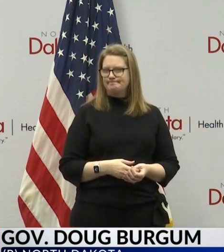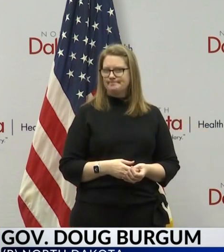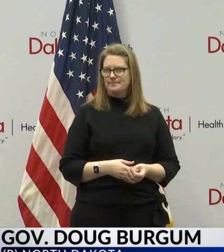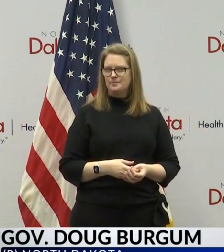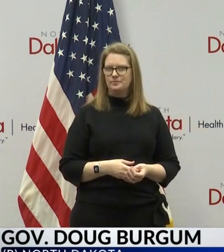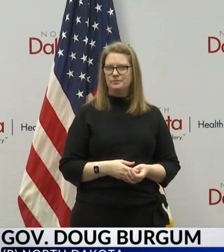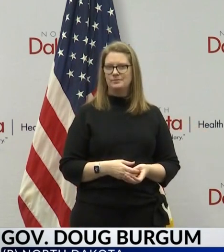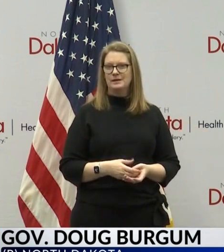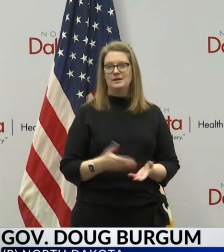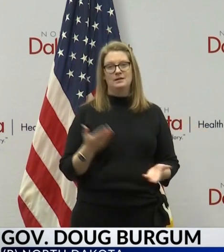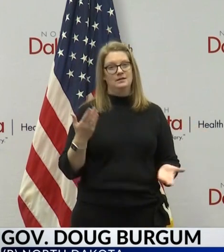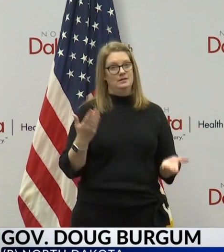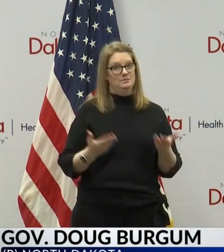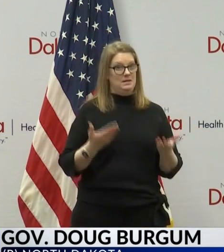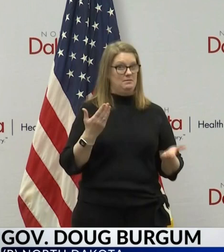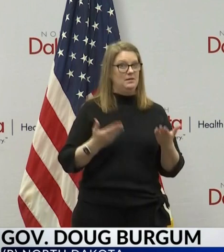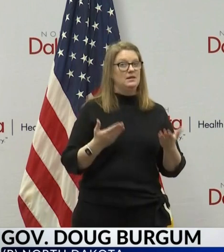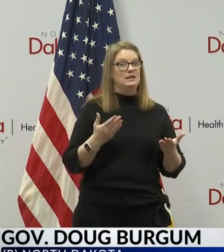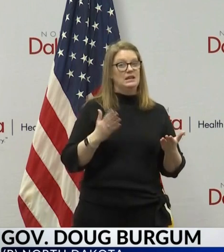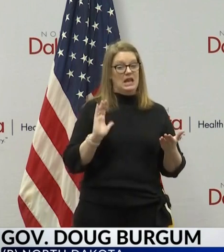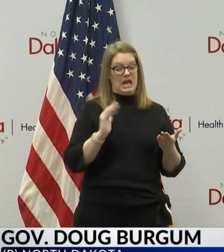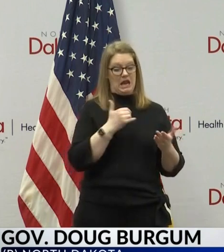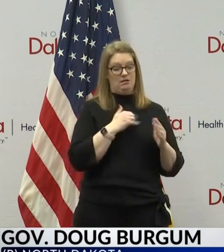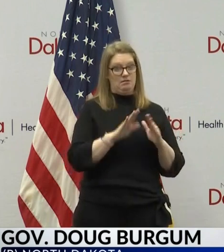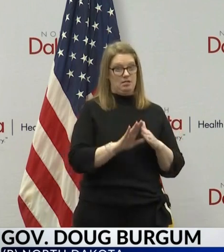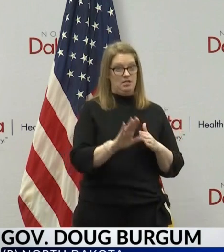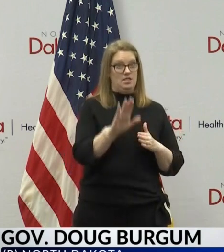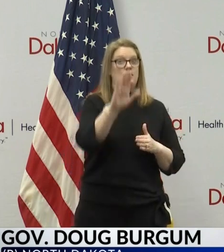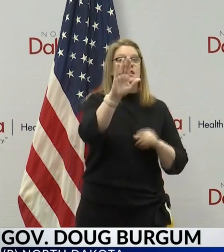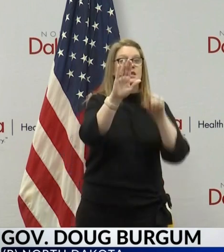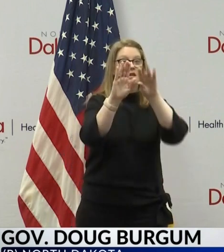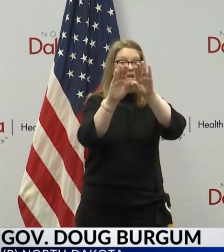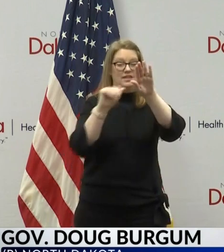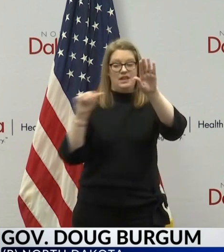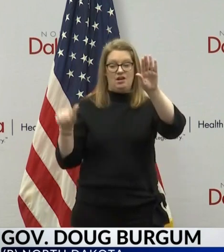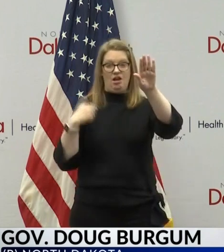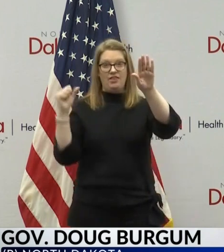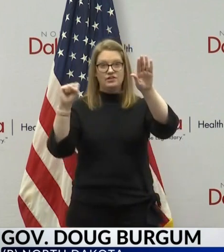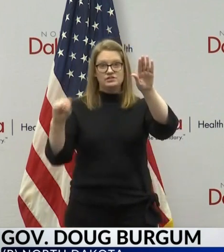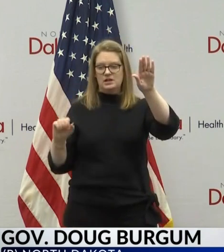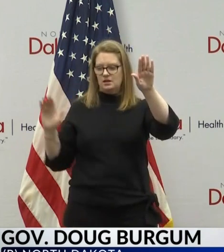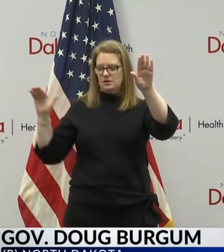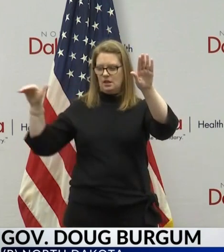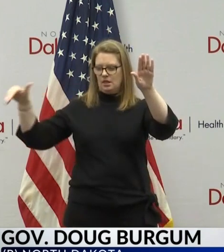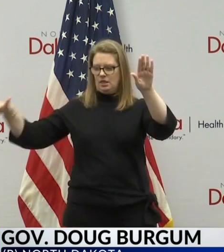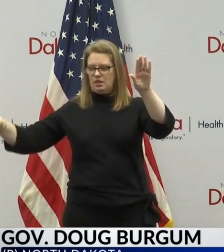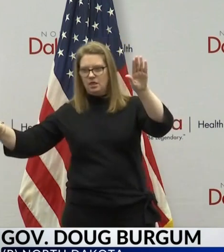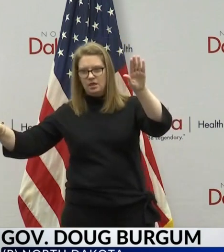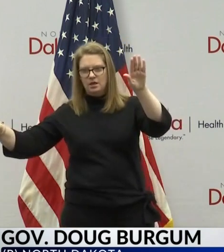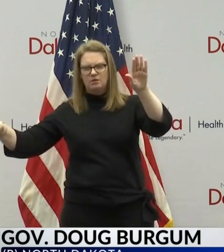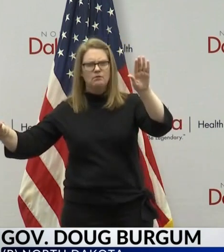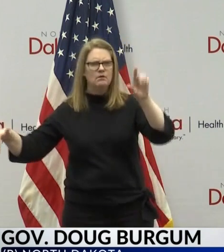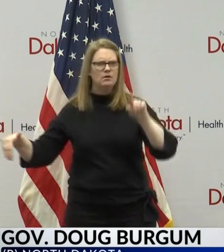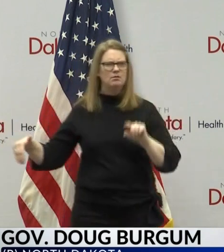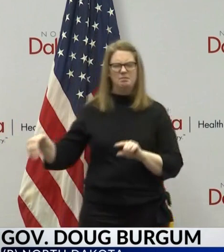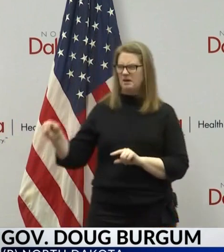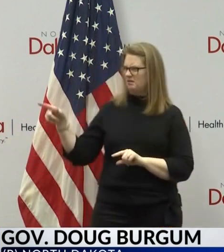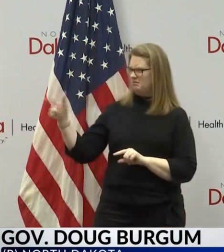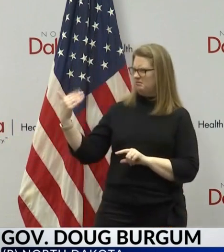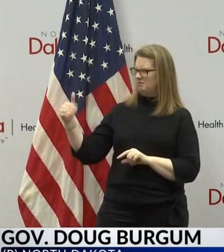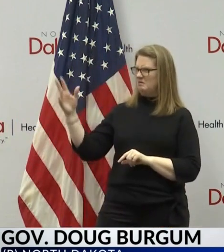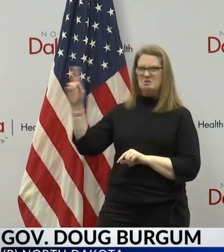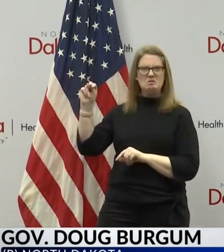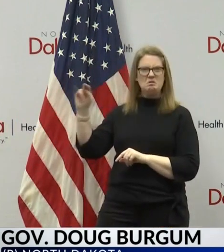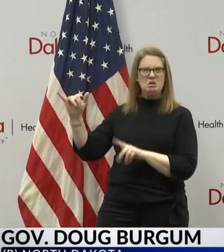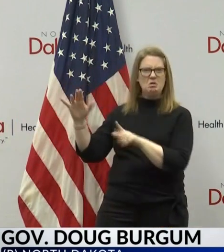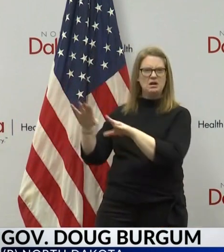we might be going up when other states are on their way down, and that's going to be confusing for people if wow, New York had all these deaths and they're opening